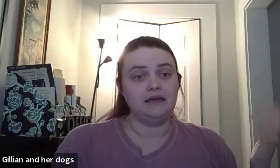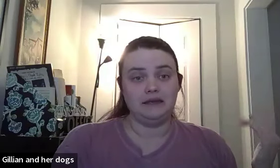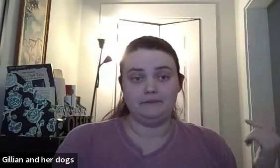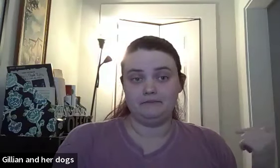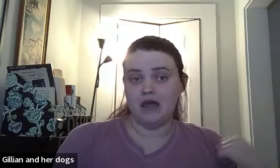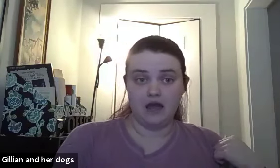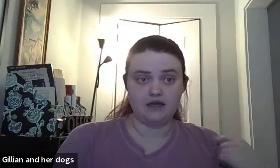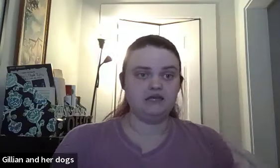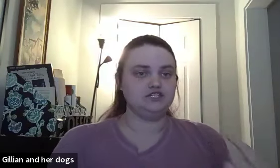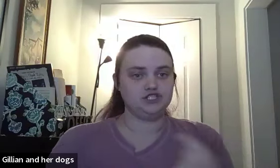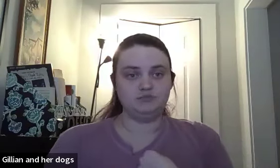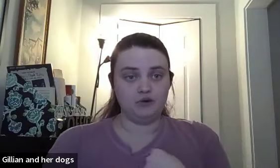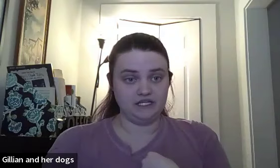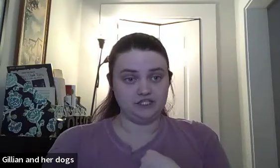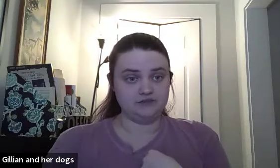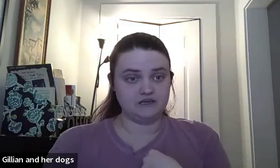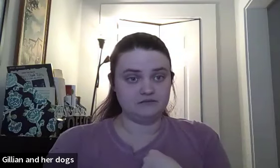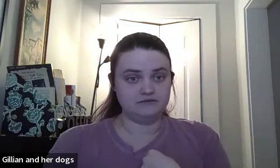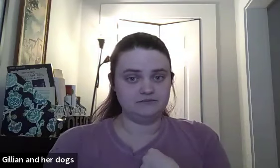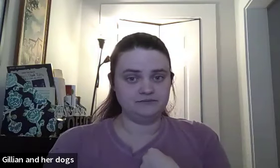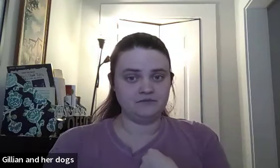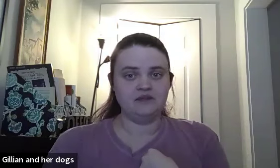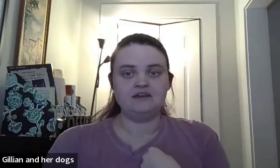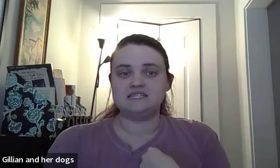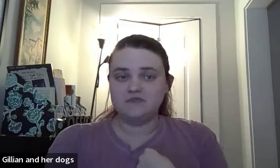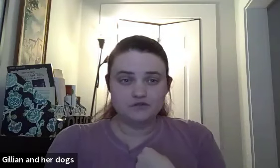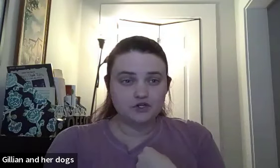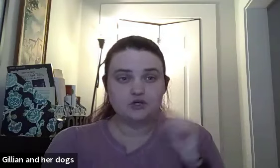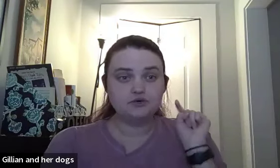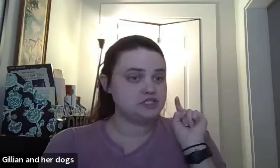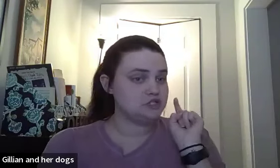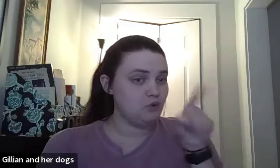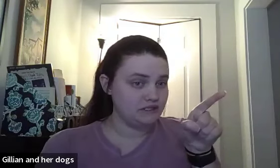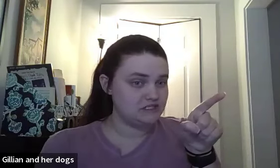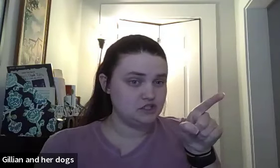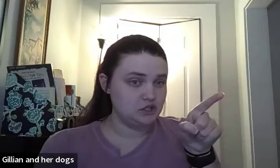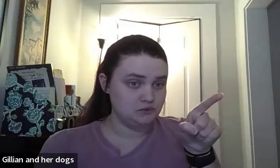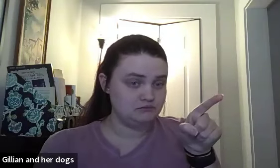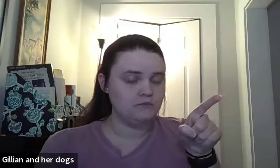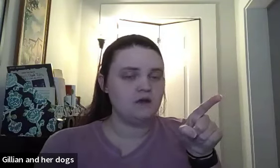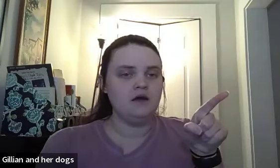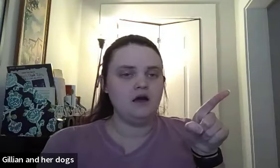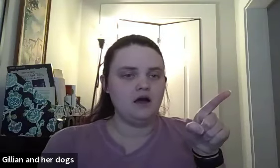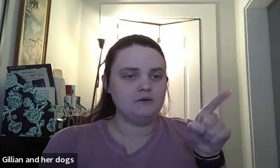me and I, it's just pointing to yourself. Same thing for you, it just points to you.